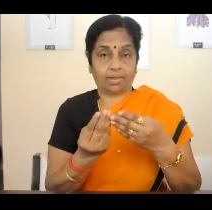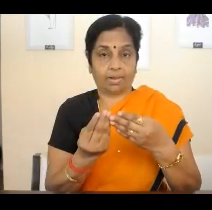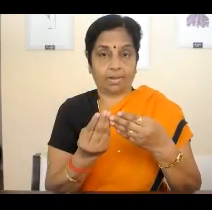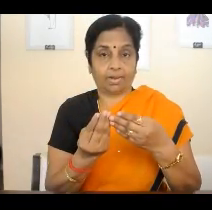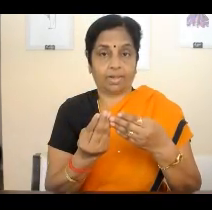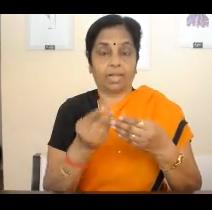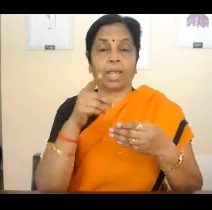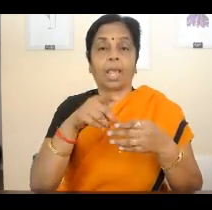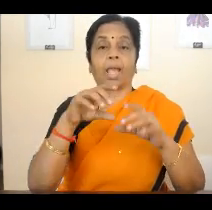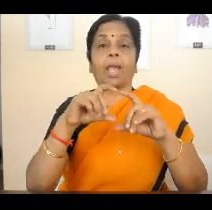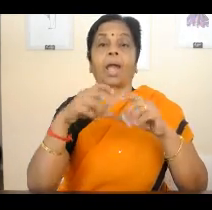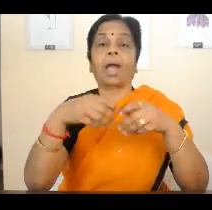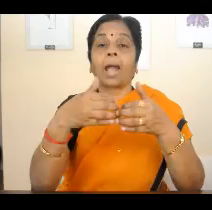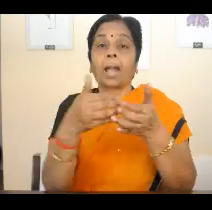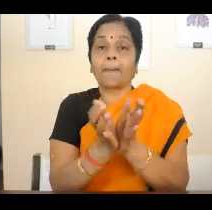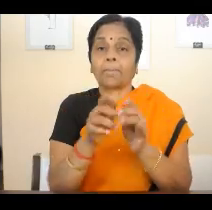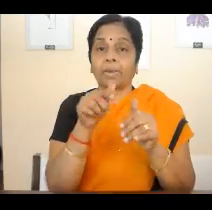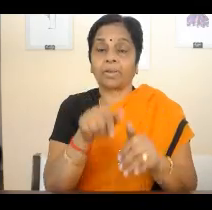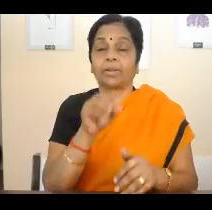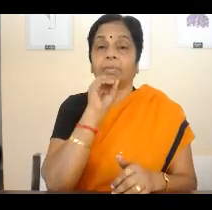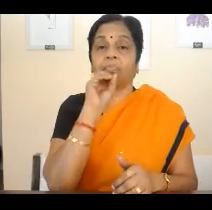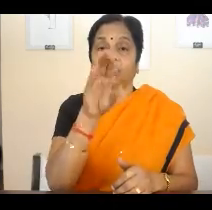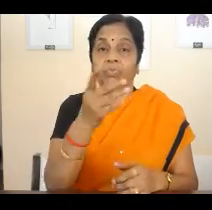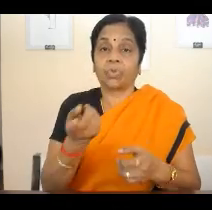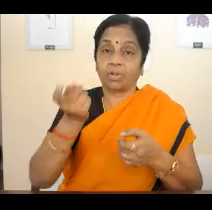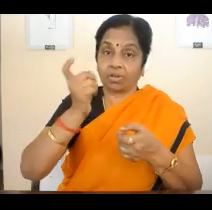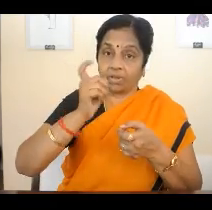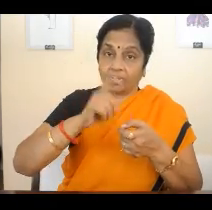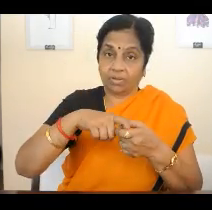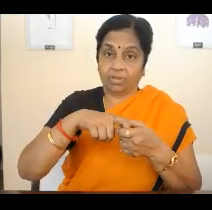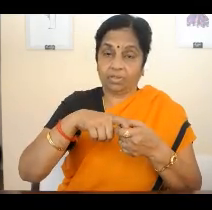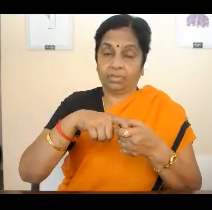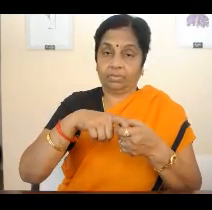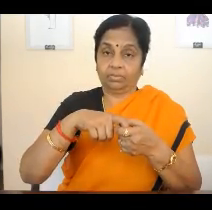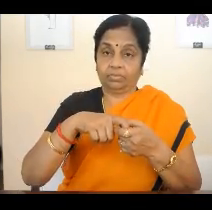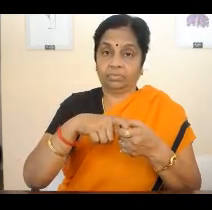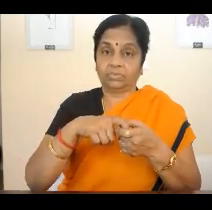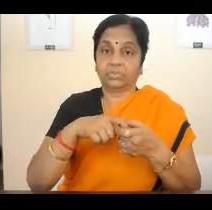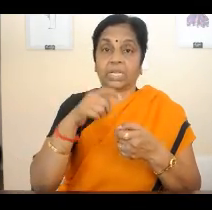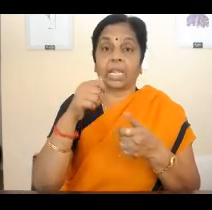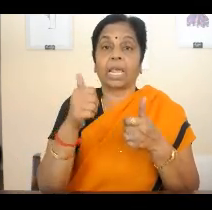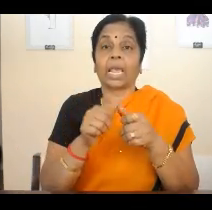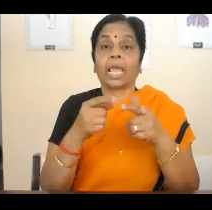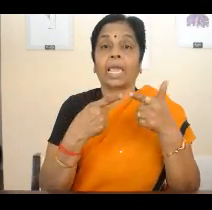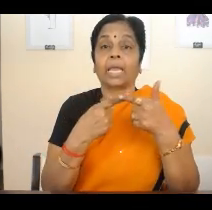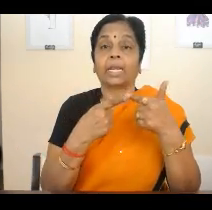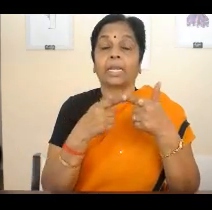The committee wants to include attitudes